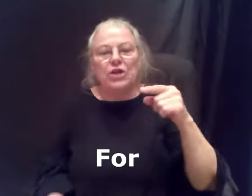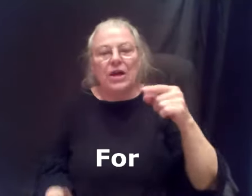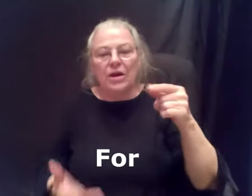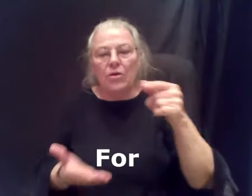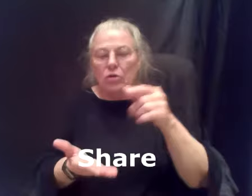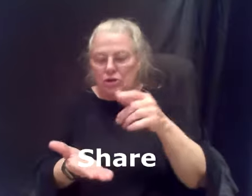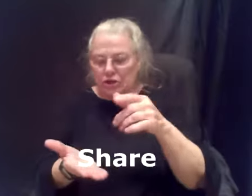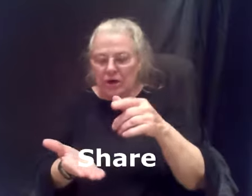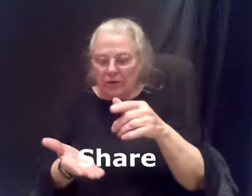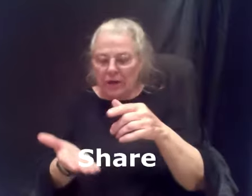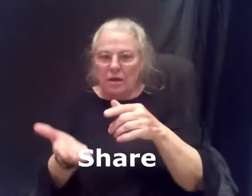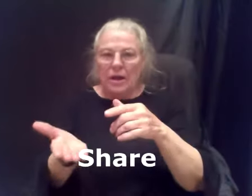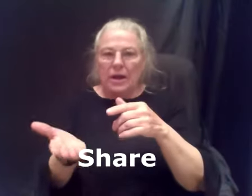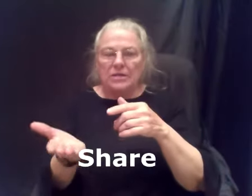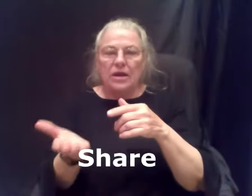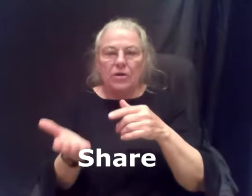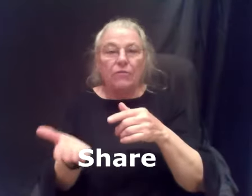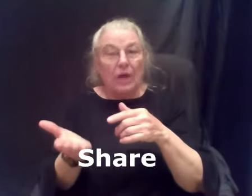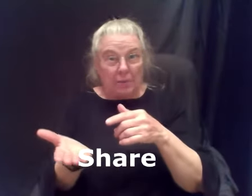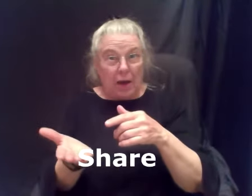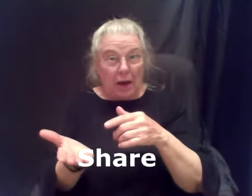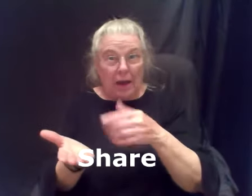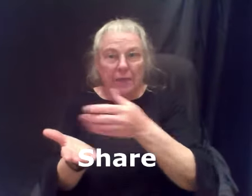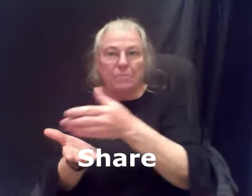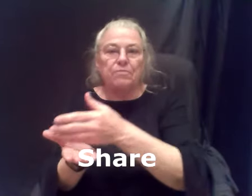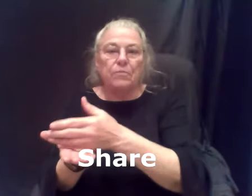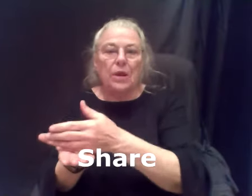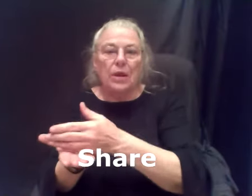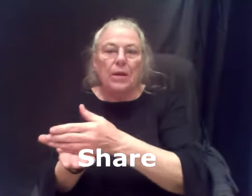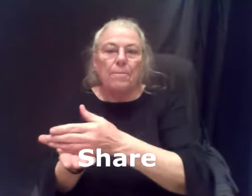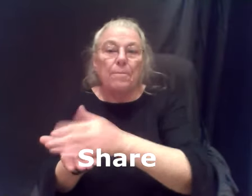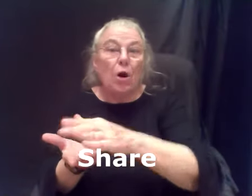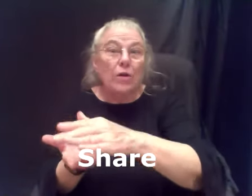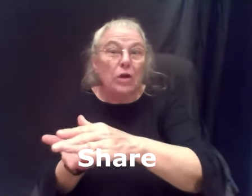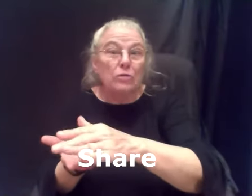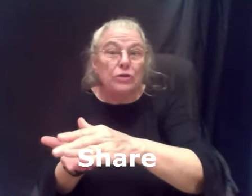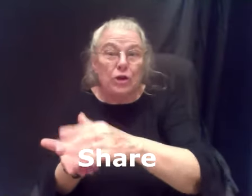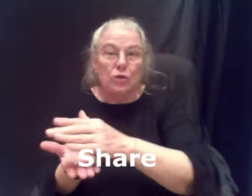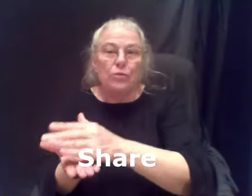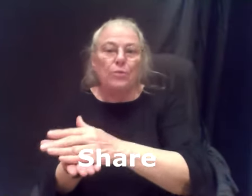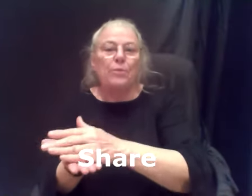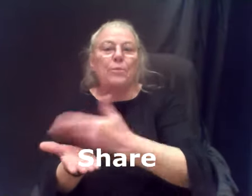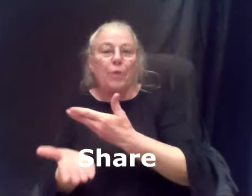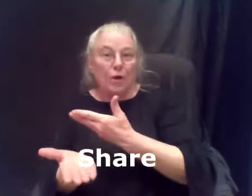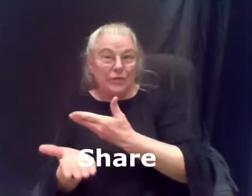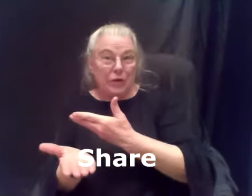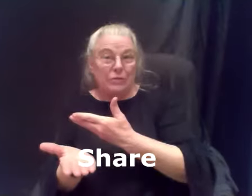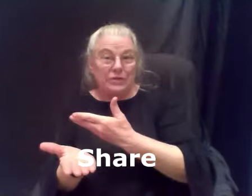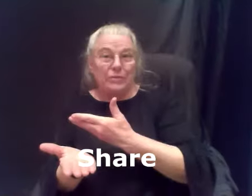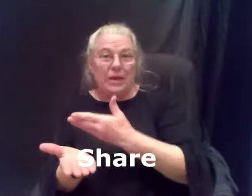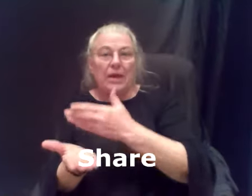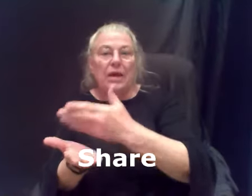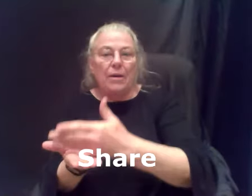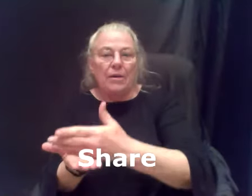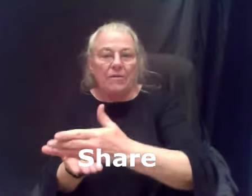Share or sharing, it's like you've got a pie. Part of it goes to you, part of it goes to me. Flip